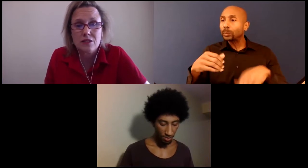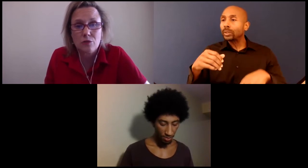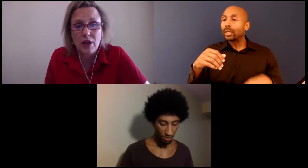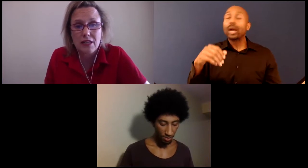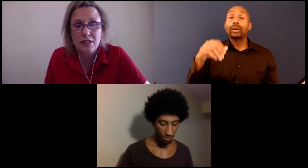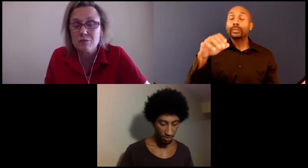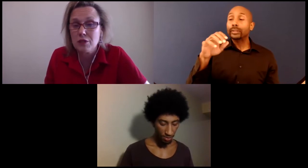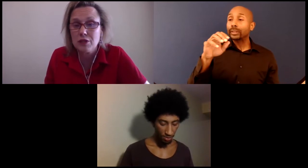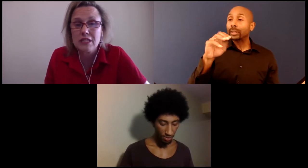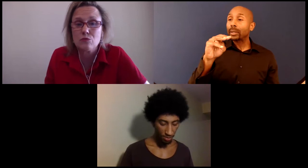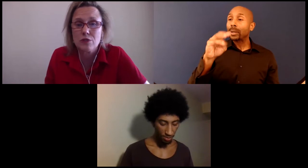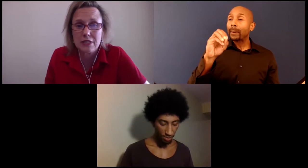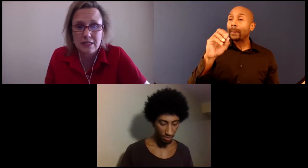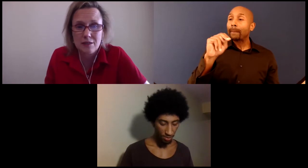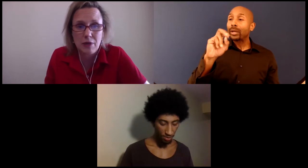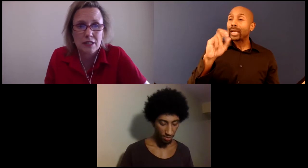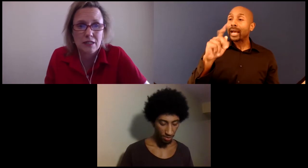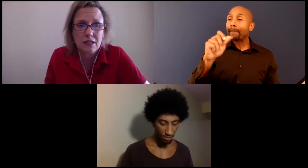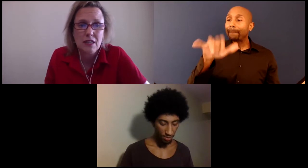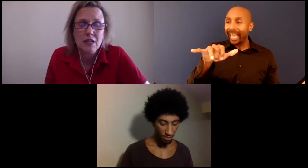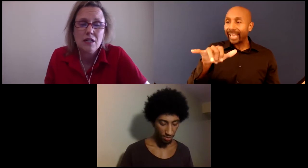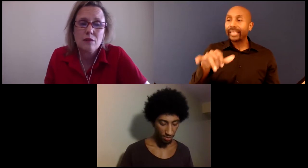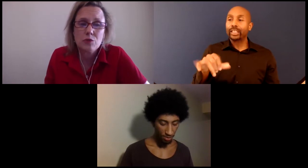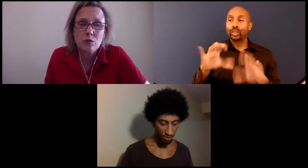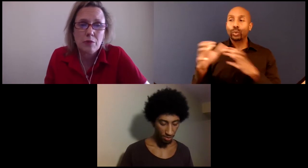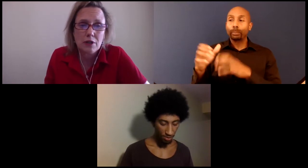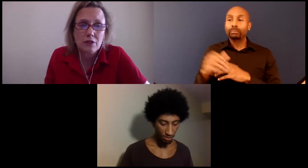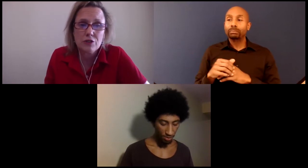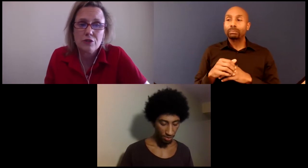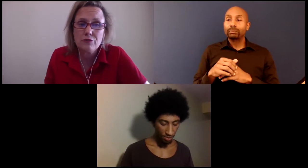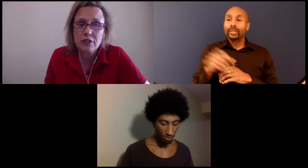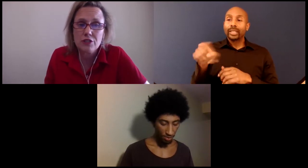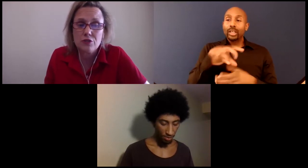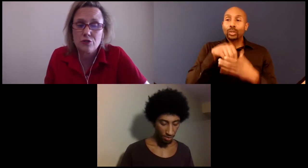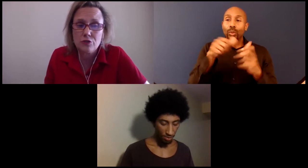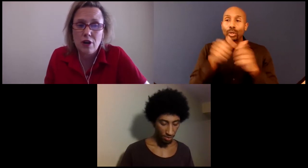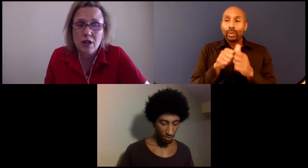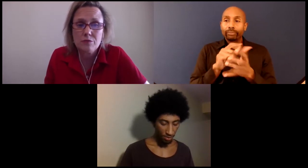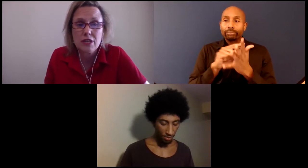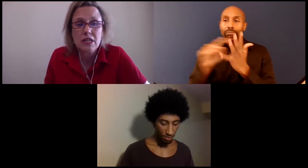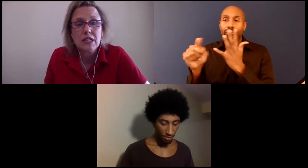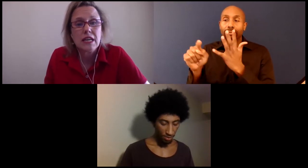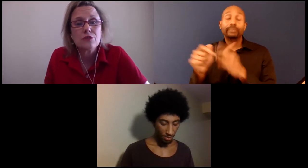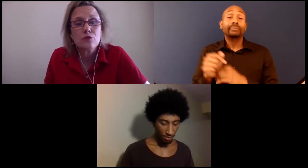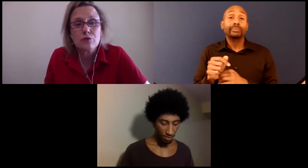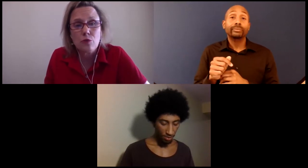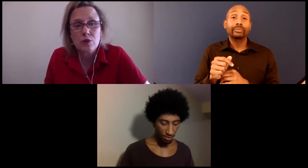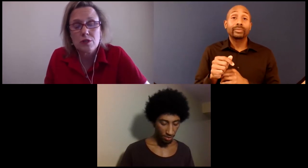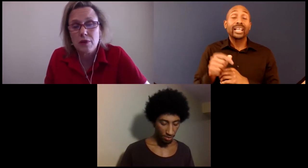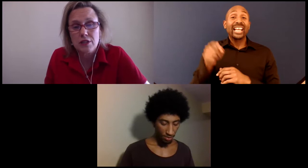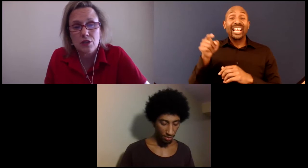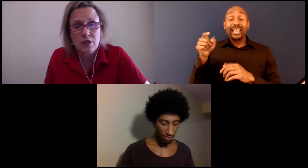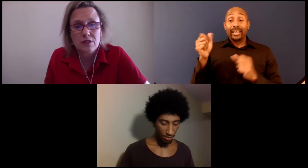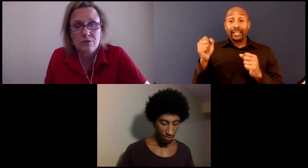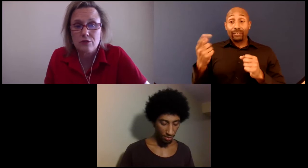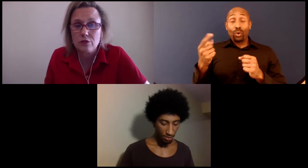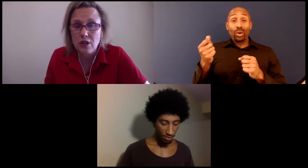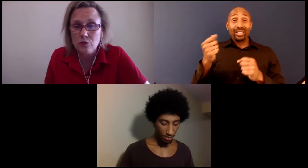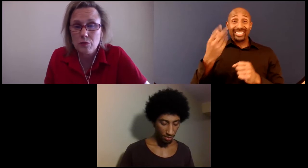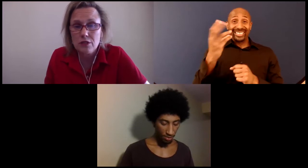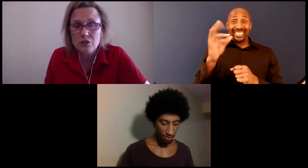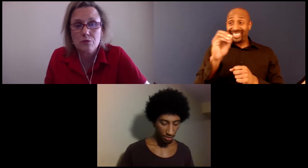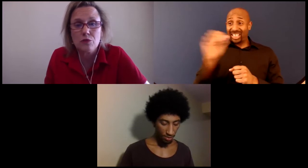and Susquehannock communities were decimated, absorbed by larger villages or tribes, and or forced by the U.S.